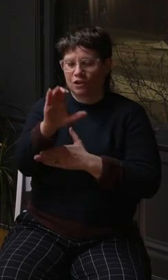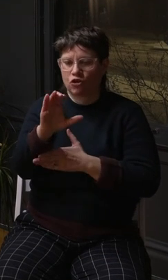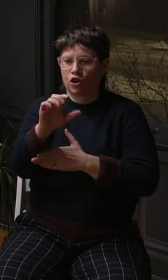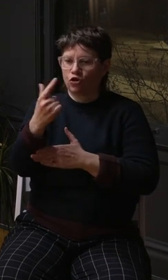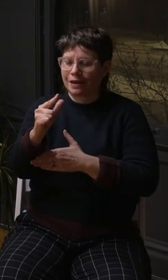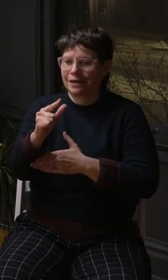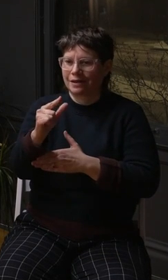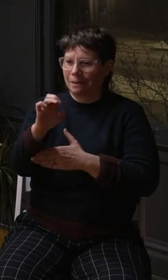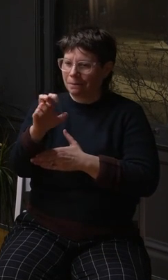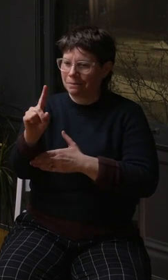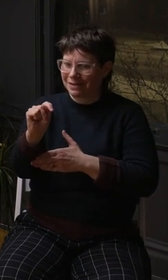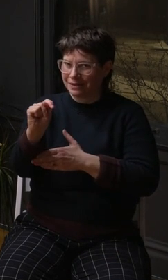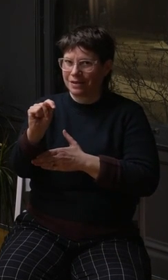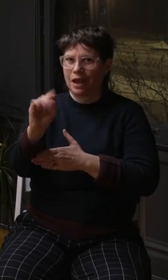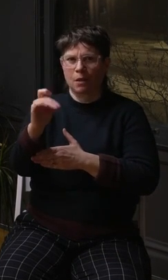mist commode.